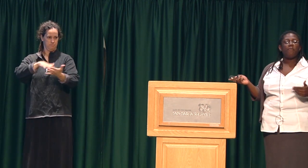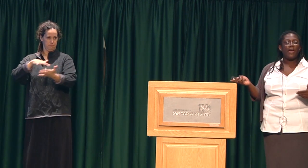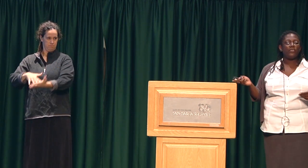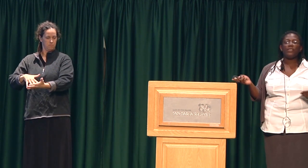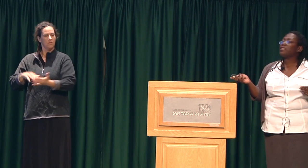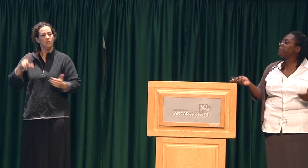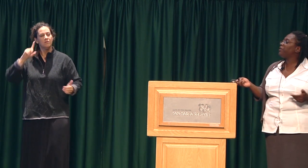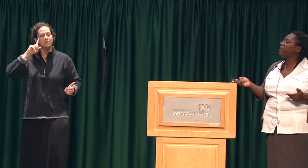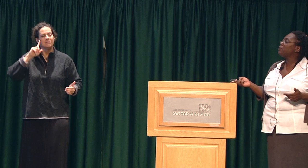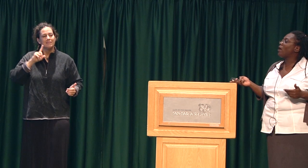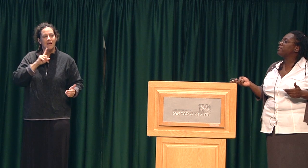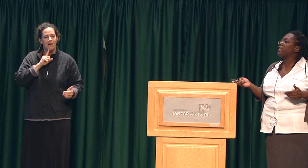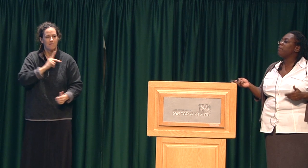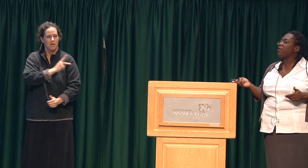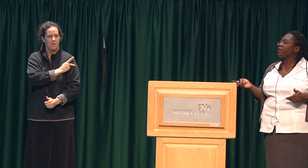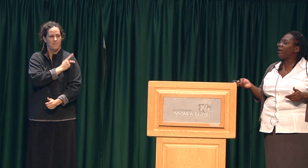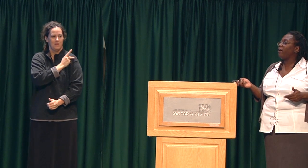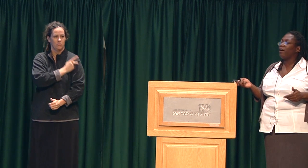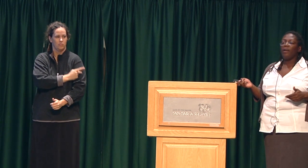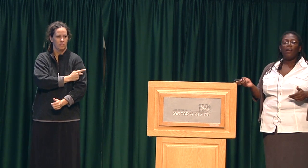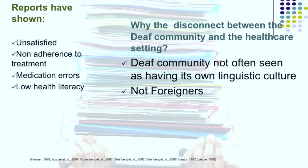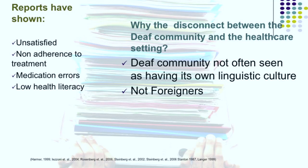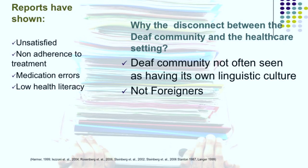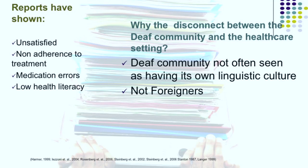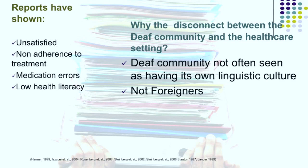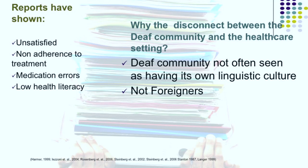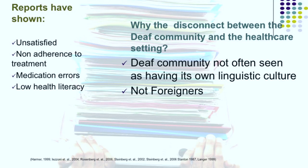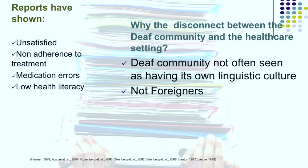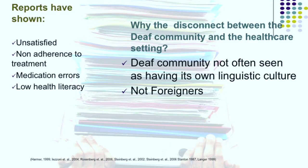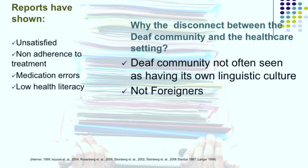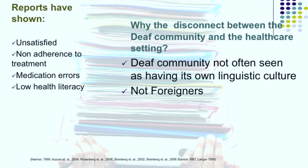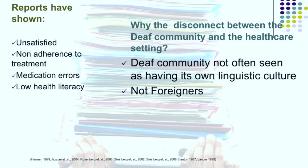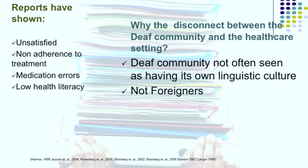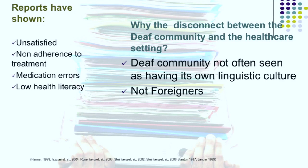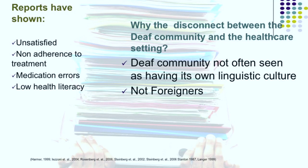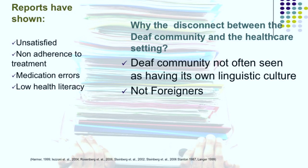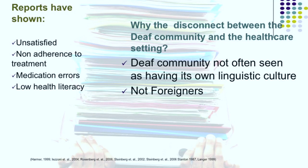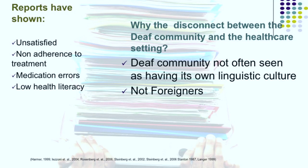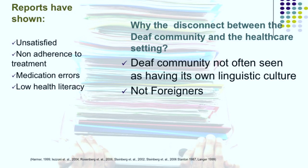deaf patients experience while seeking medical care?